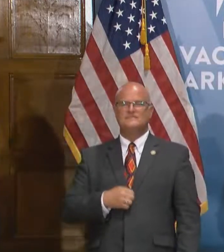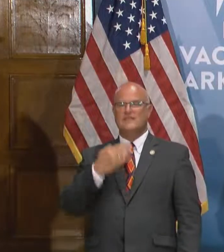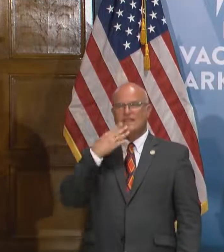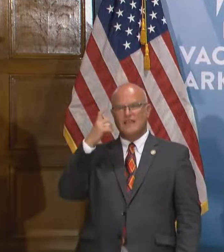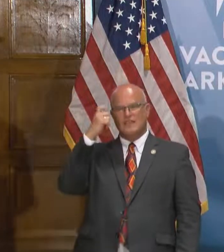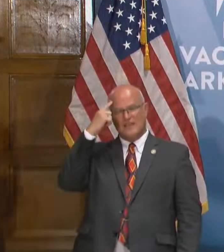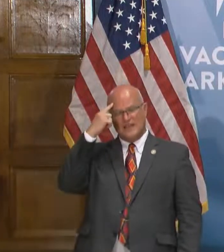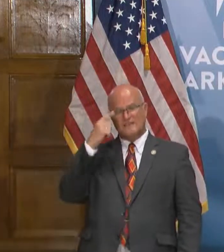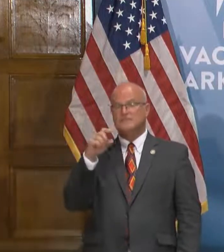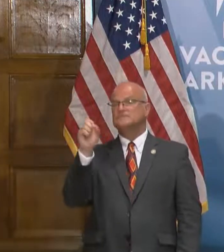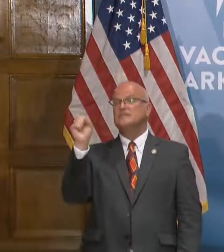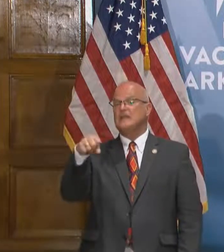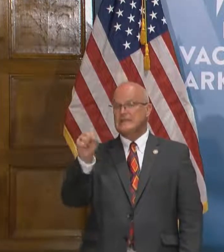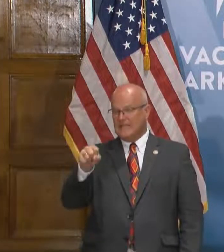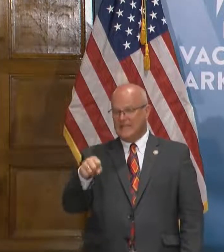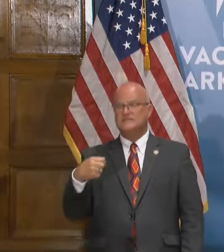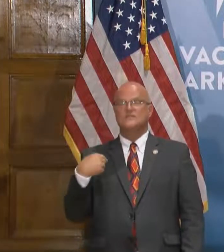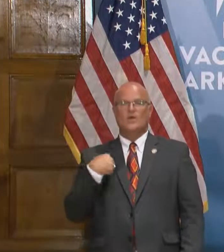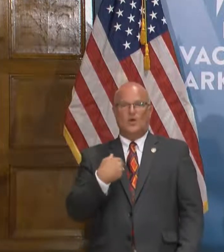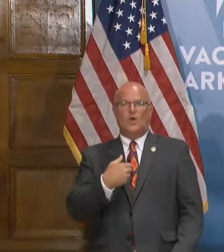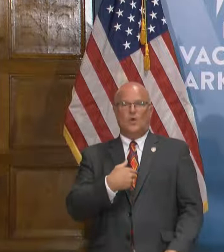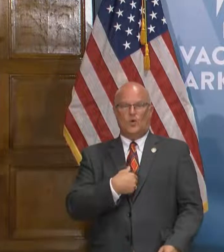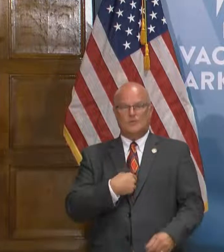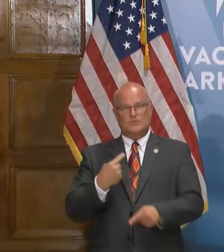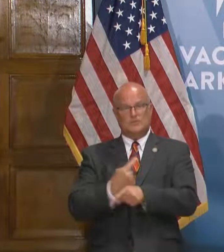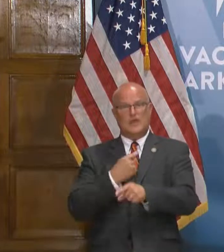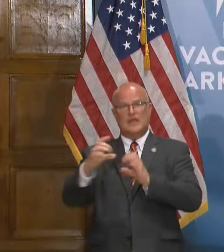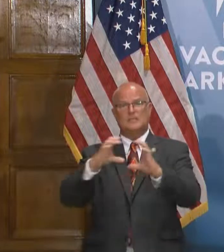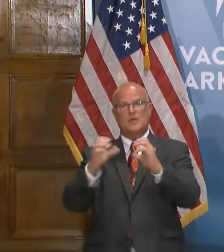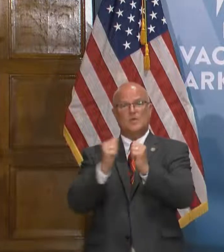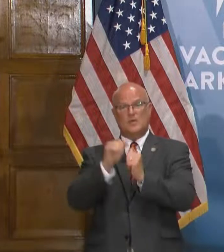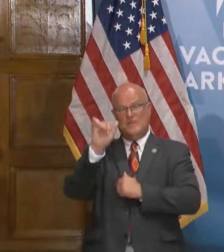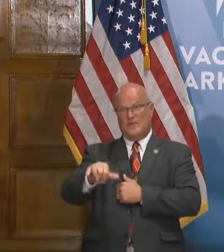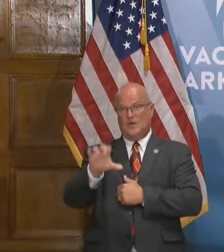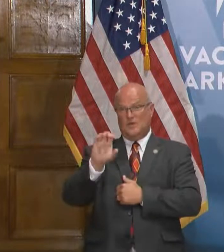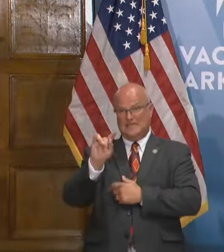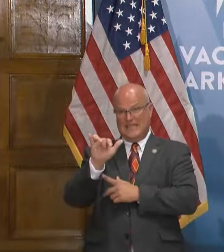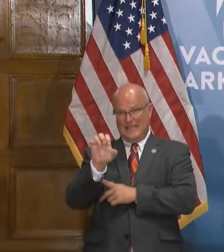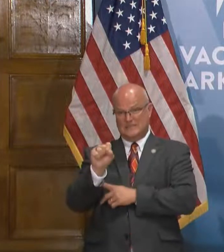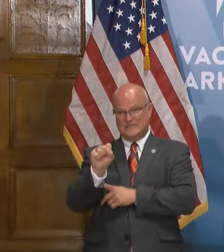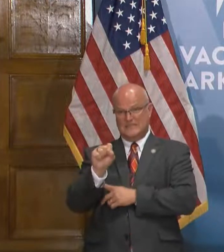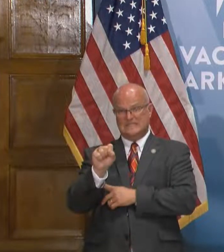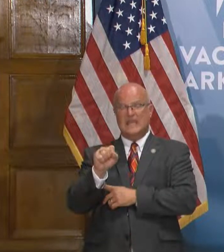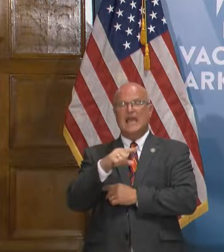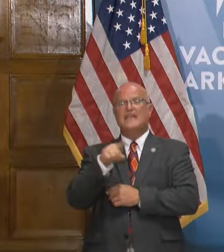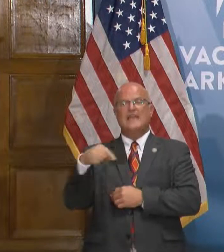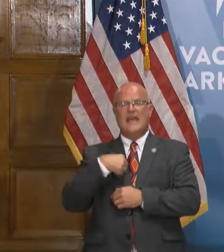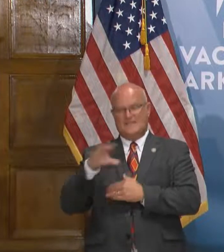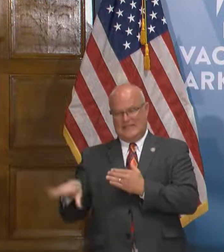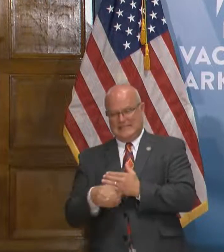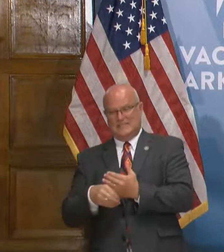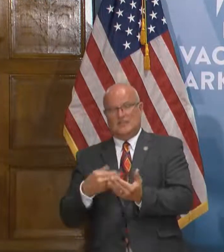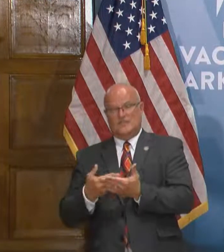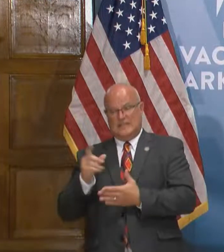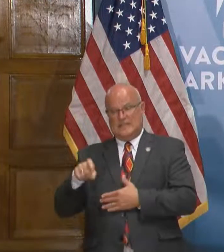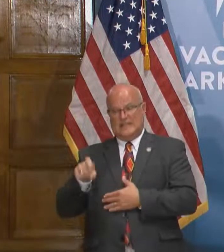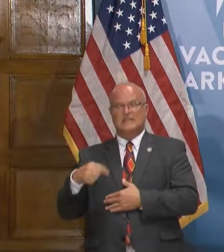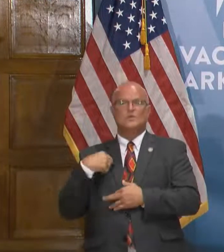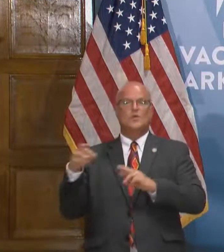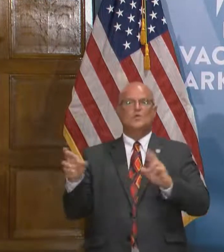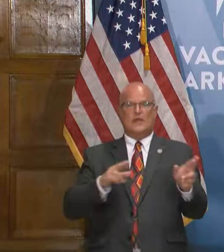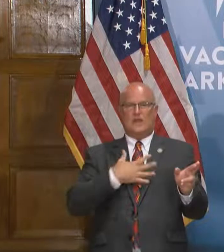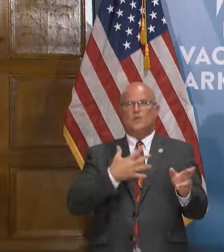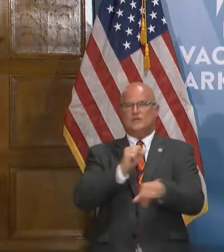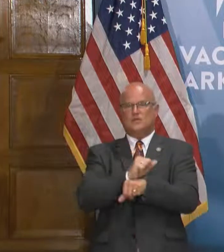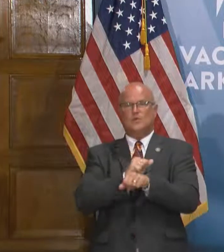Thank you, Governor. Yes, we have been in regular communication with those counties, and to the extent they have additional funding needs, we're ready and